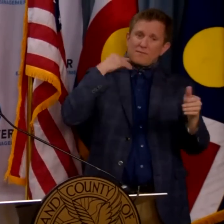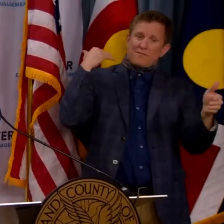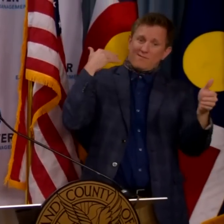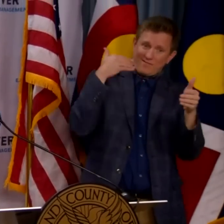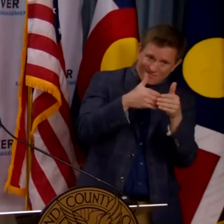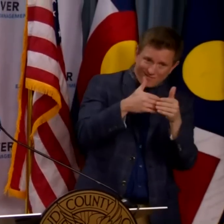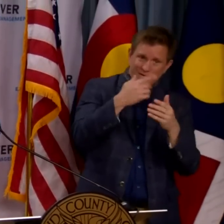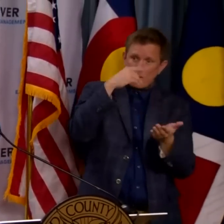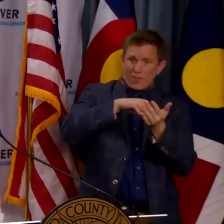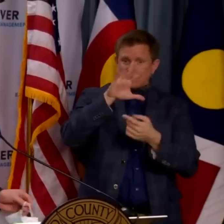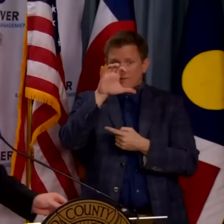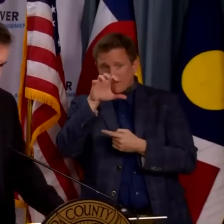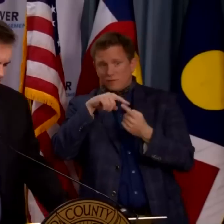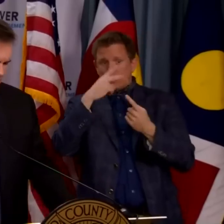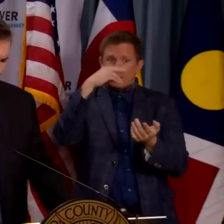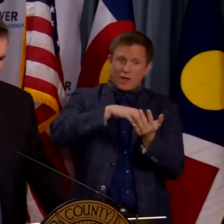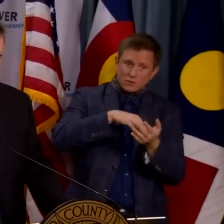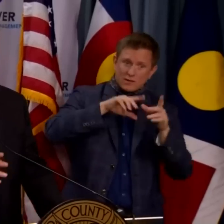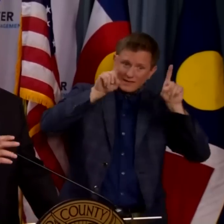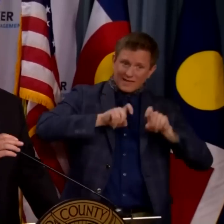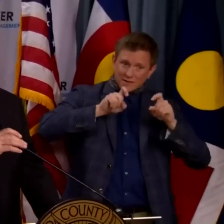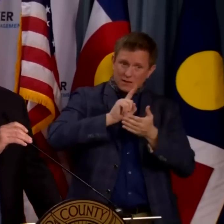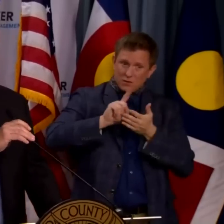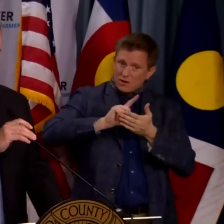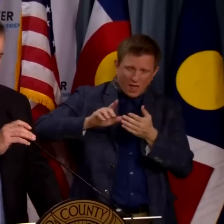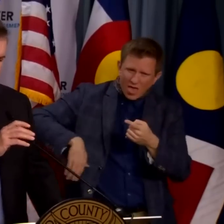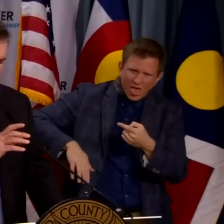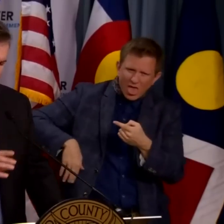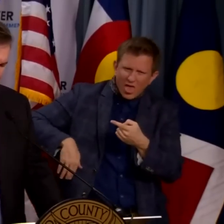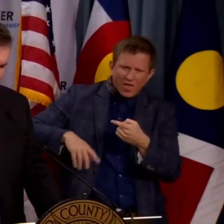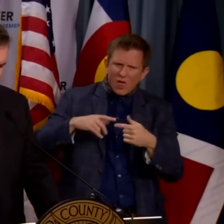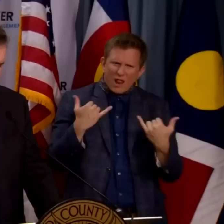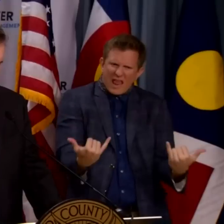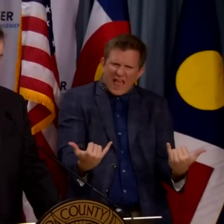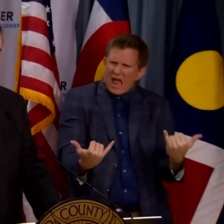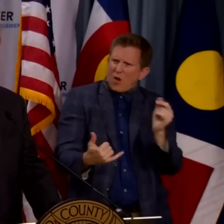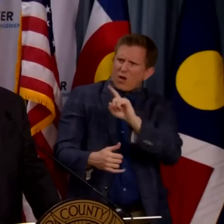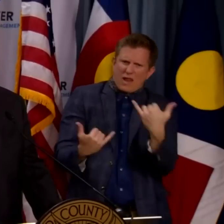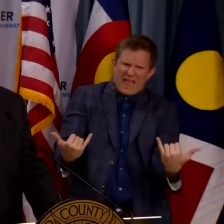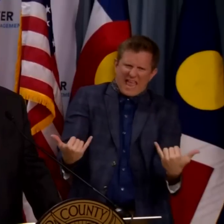we can get over them and ultimately find ourselves to the place we want to be with regards to testing.